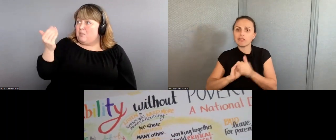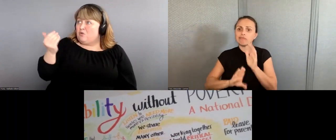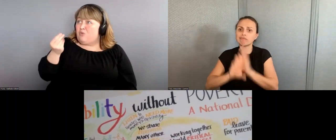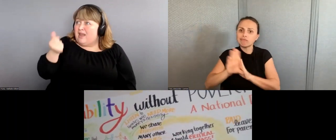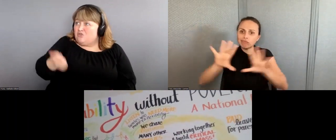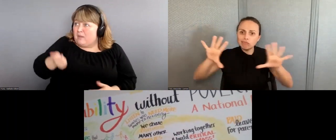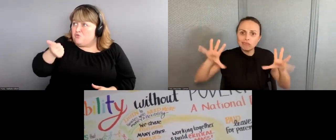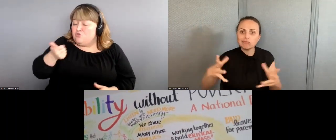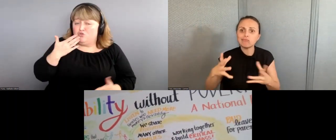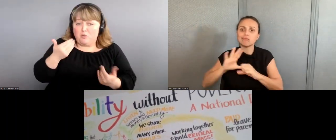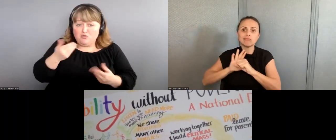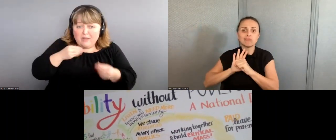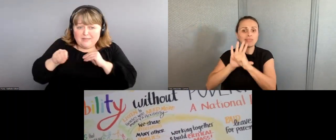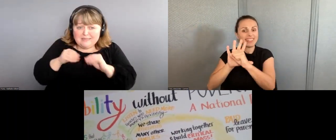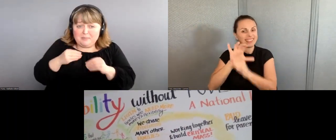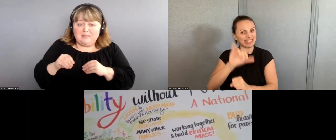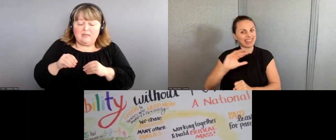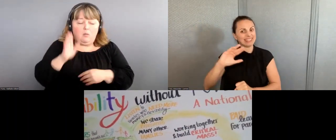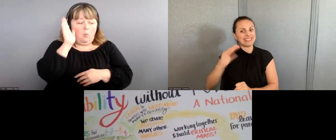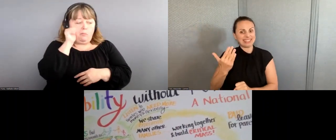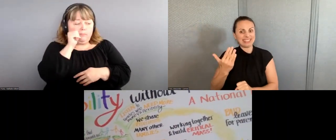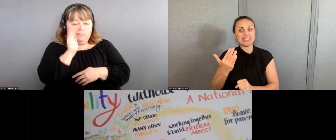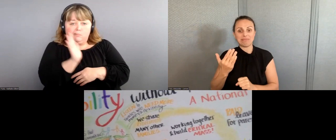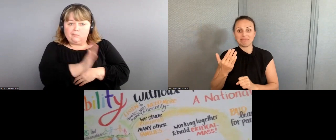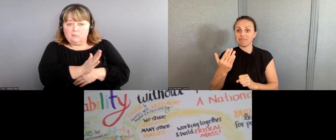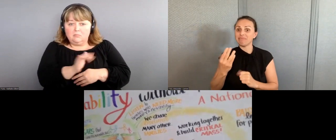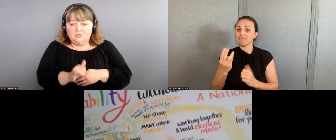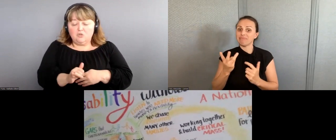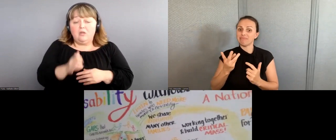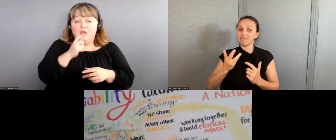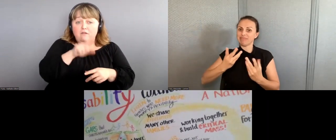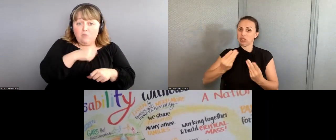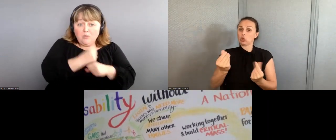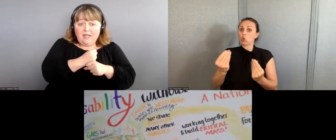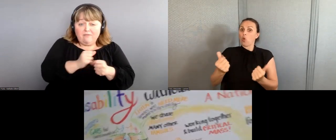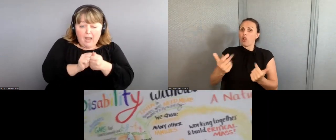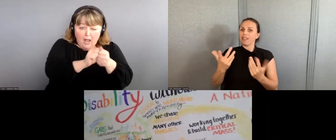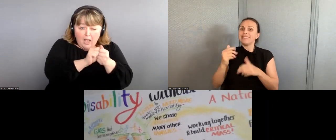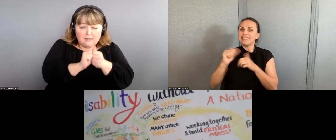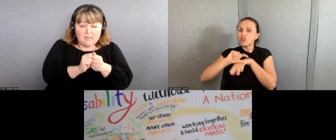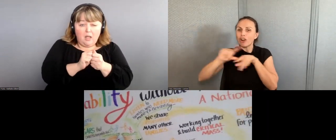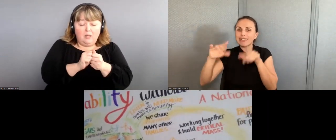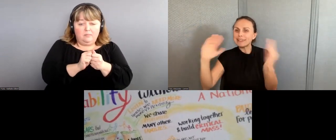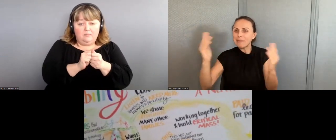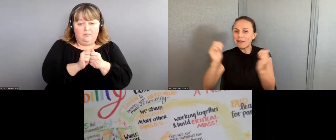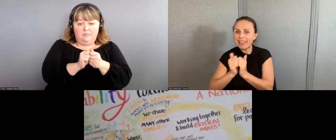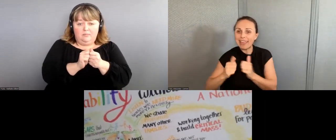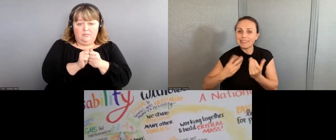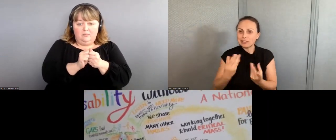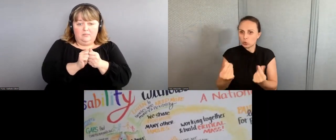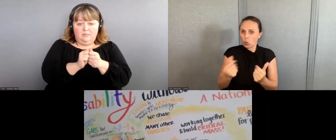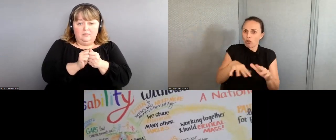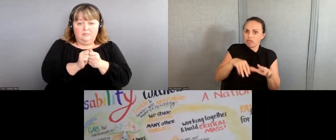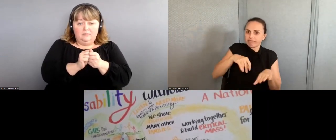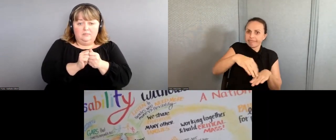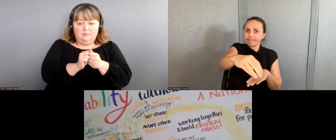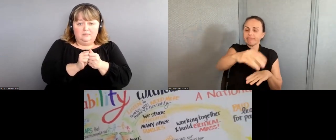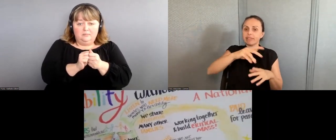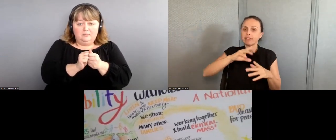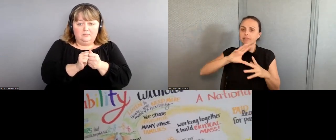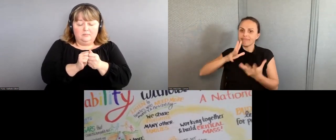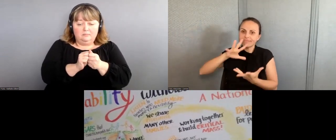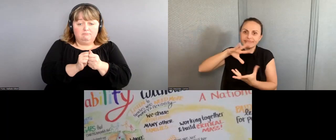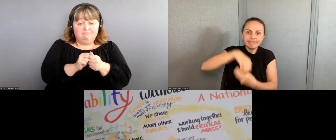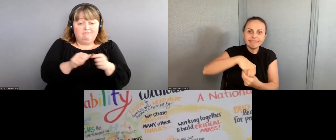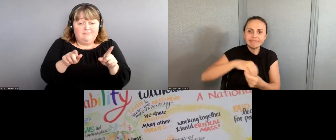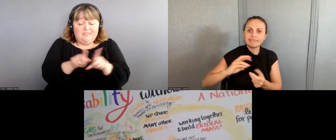mass. I mean, that seems to be the soil that's being tilled at the moment, is just like, the integration and